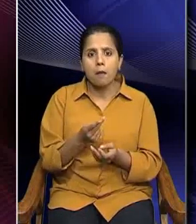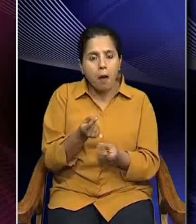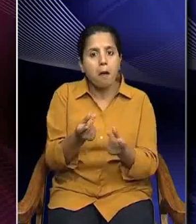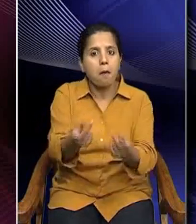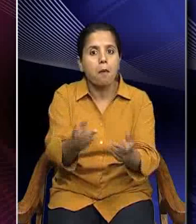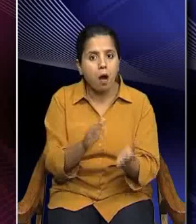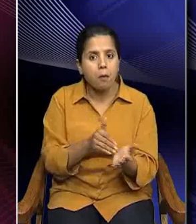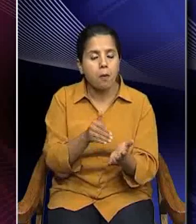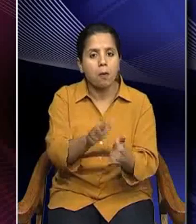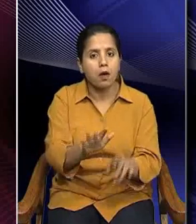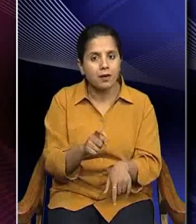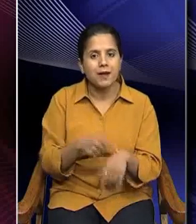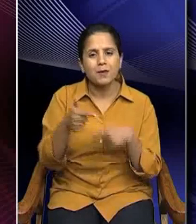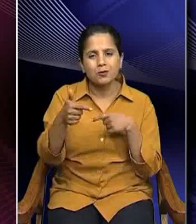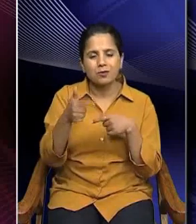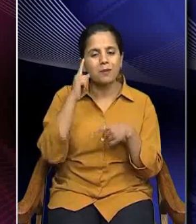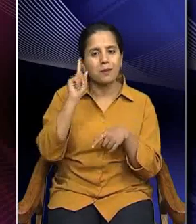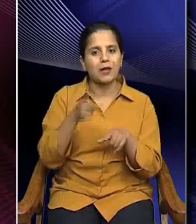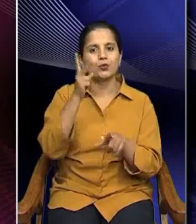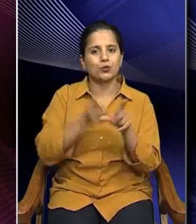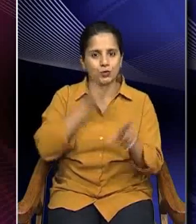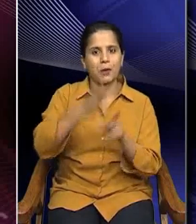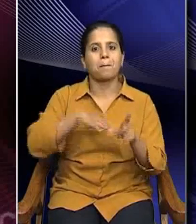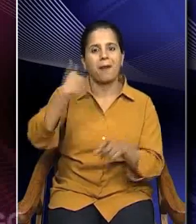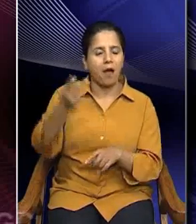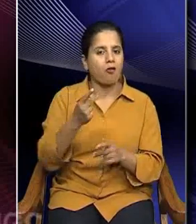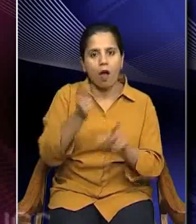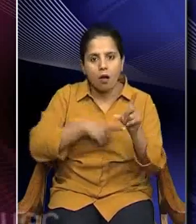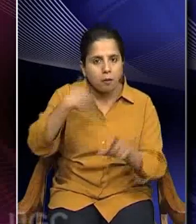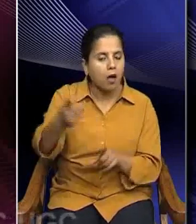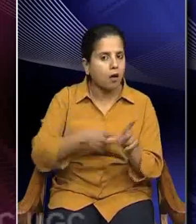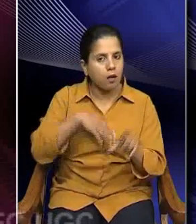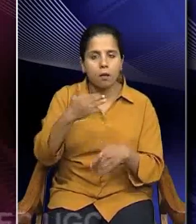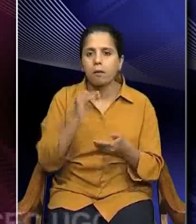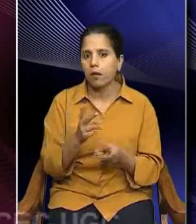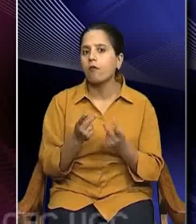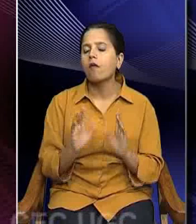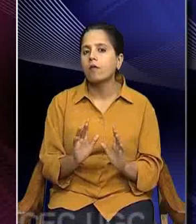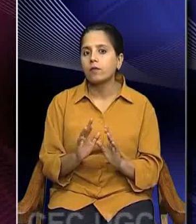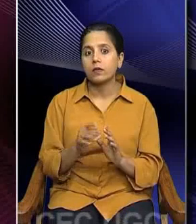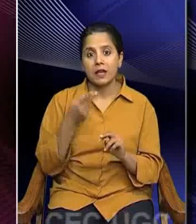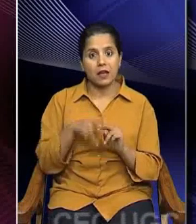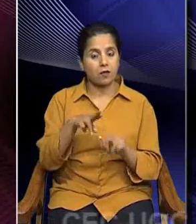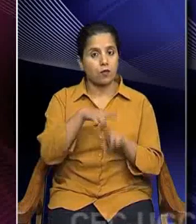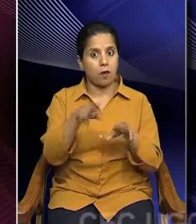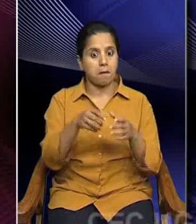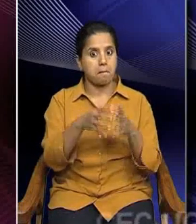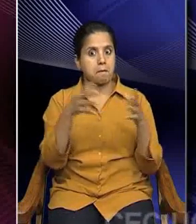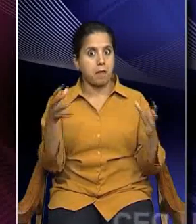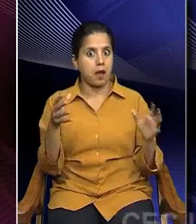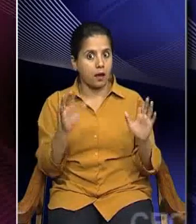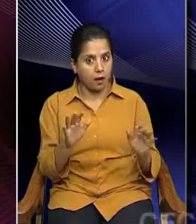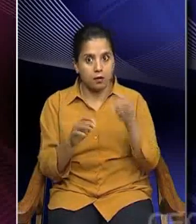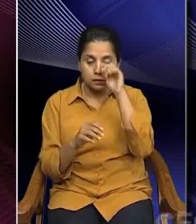very, very small. So the implication is that when you have large family size and